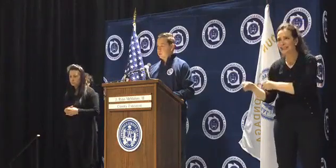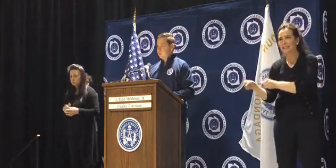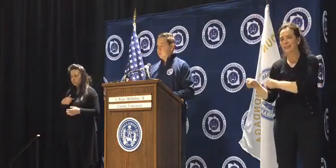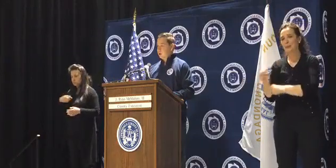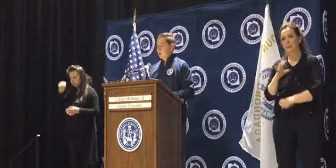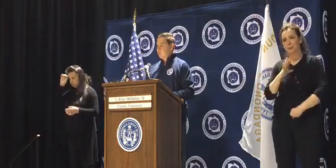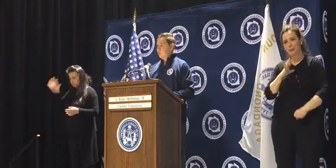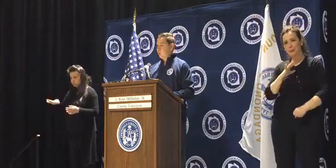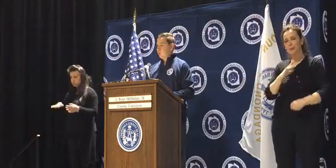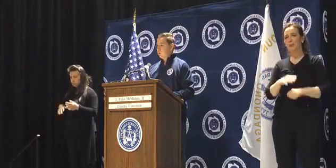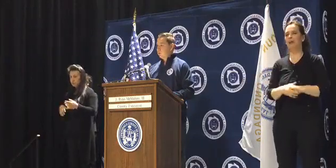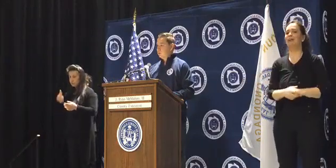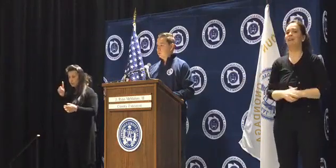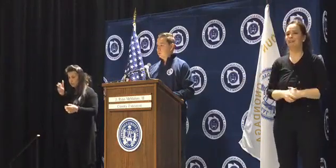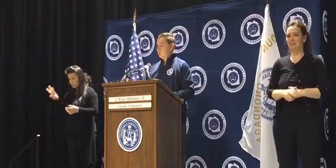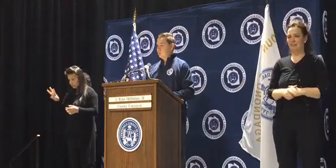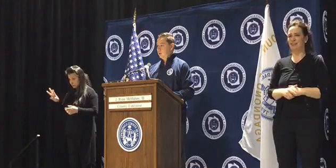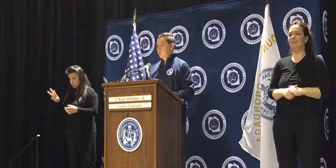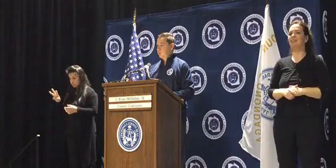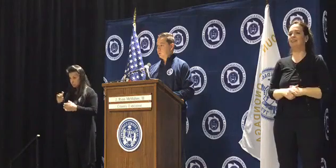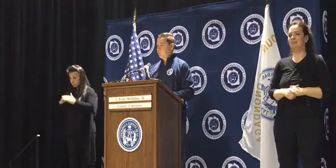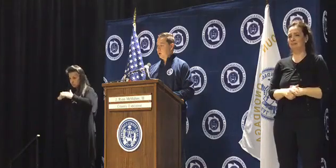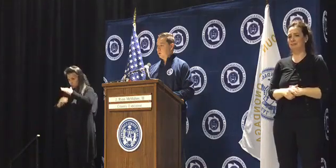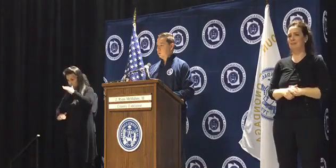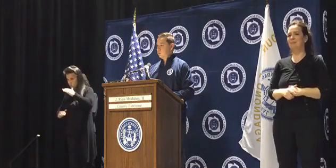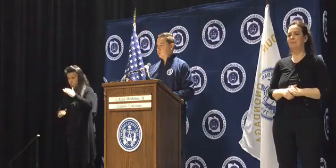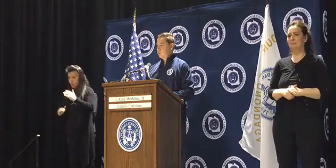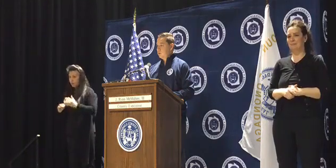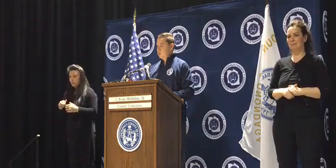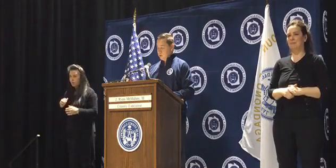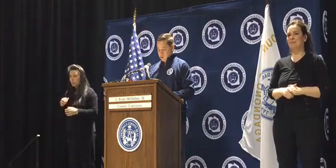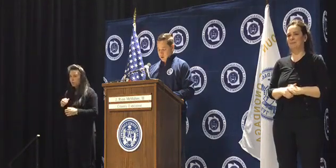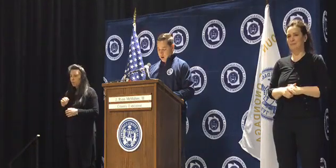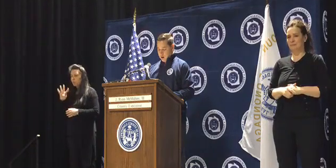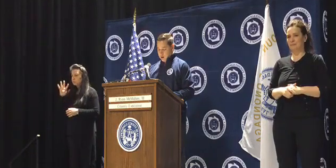13 are under 40 of our spring breakers,